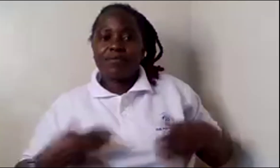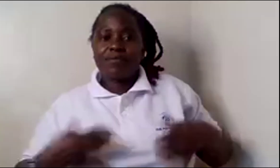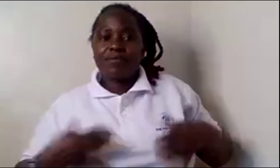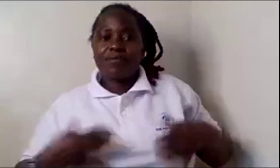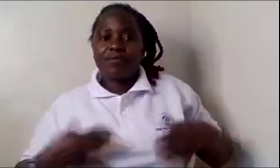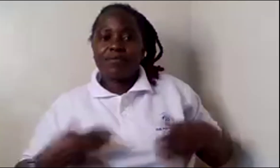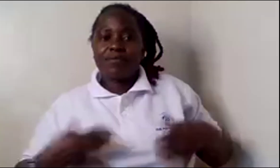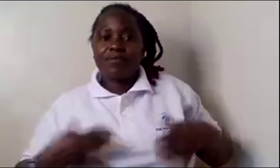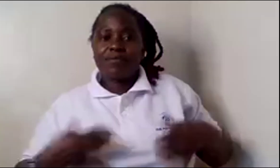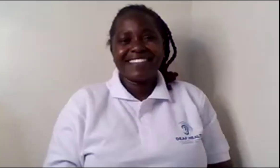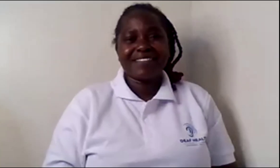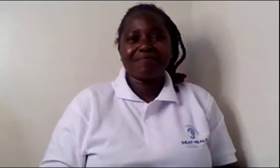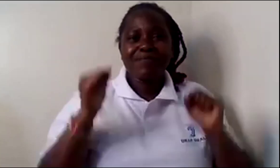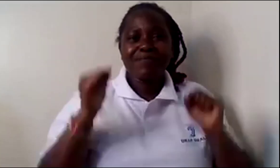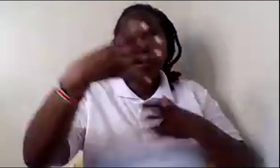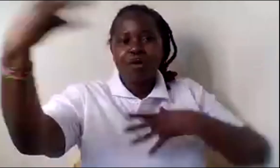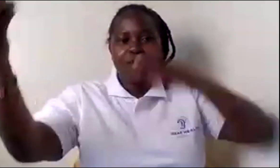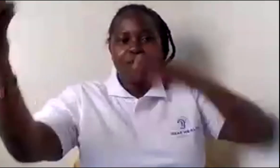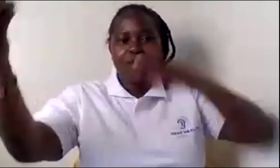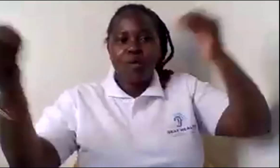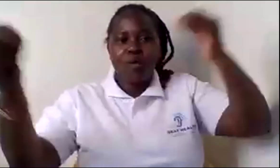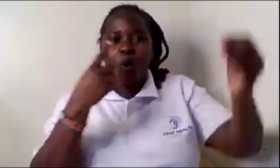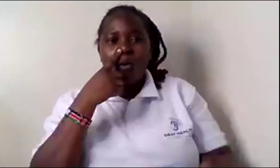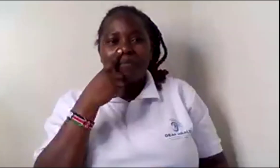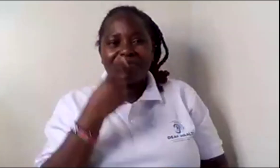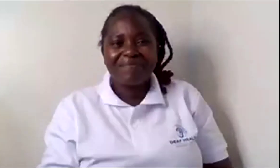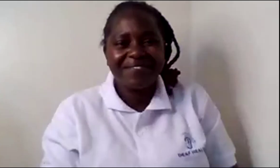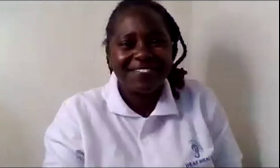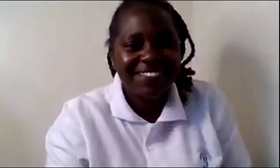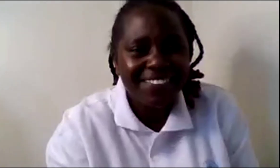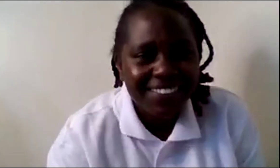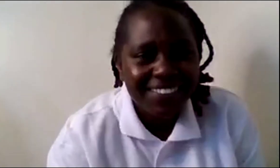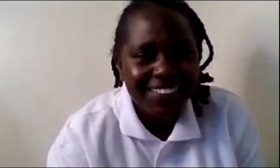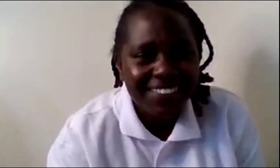leave. Goodbye.